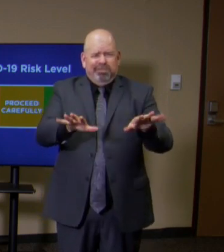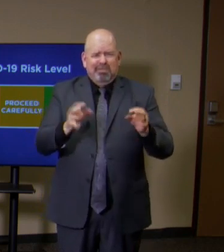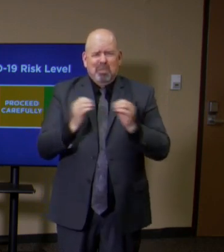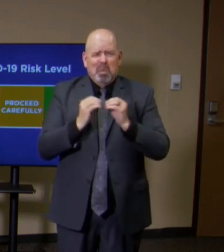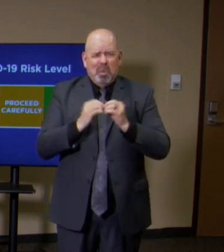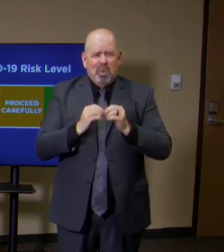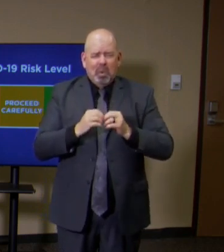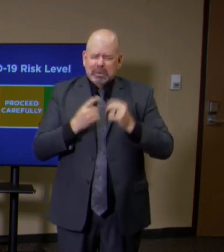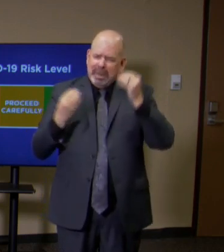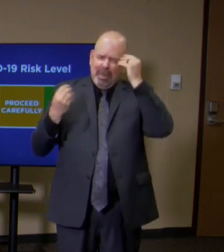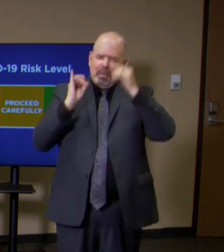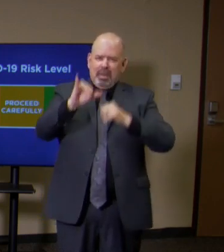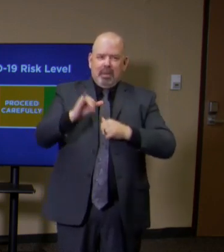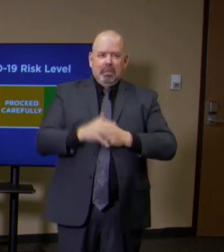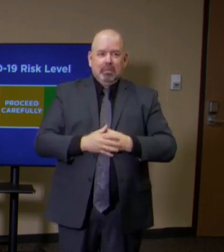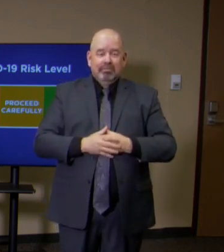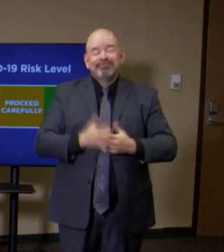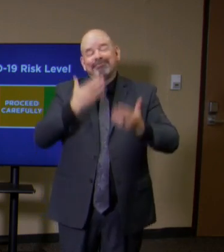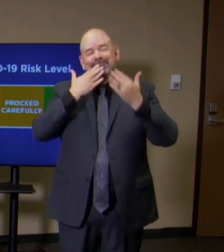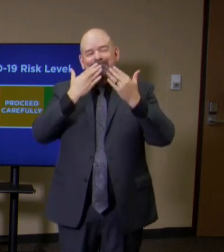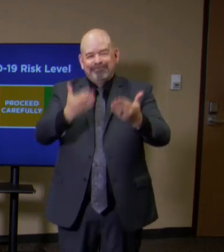all, and happy birthday, mama.